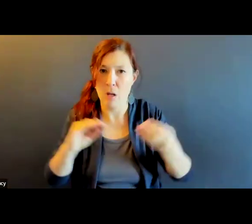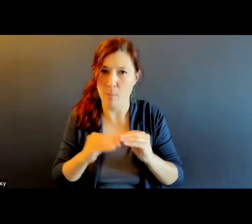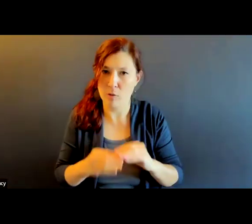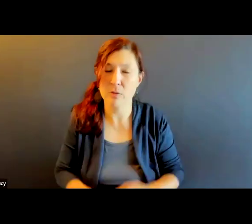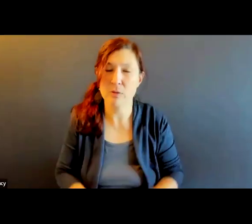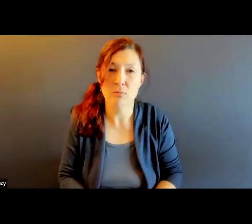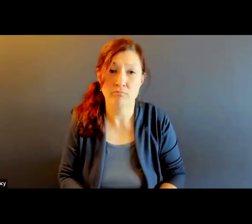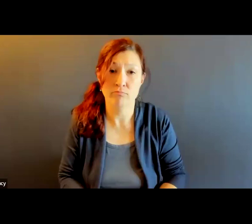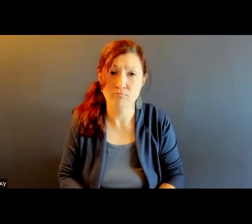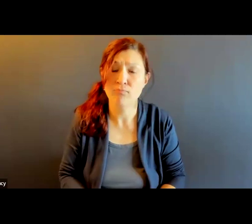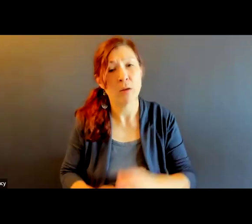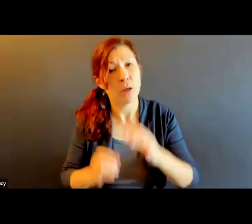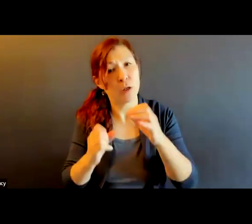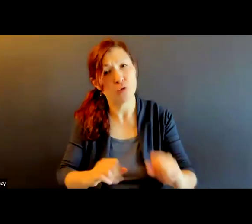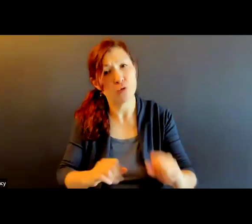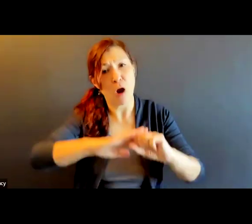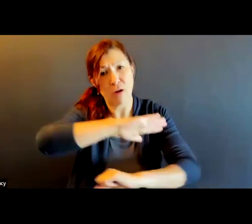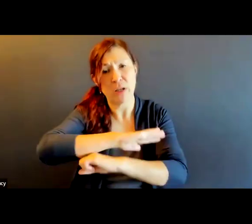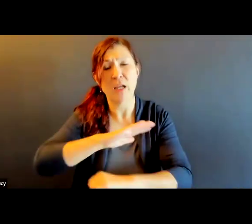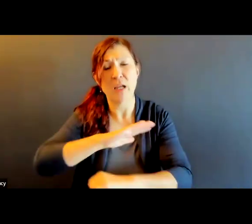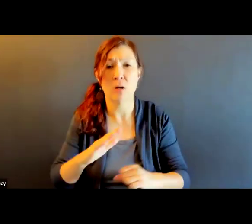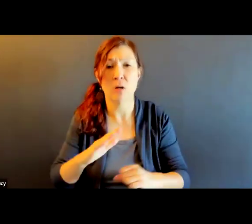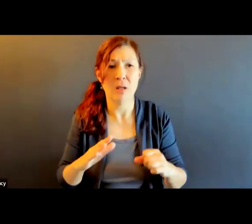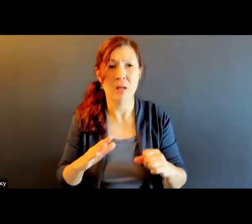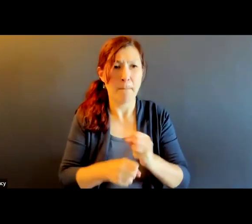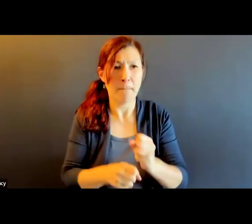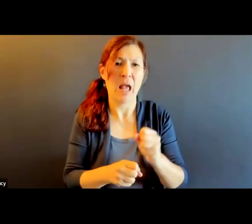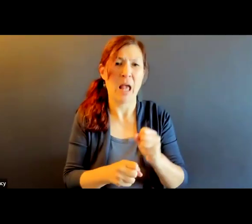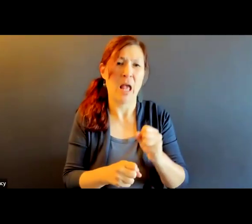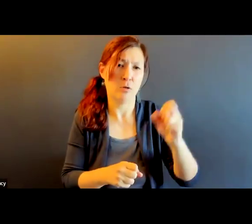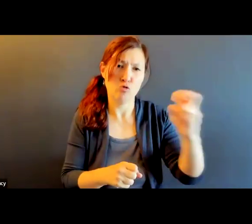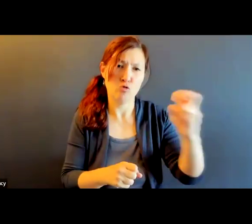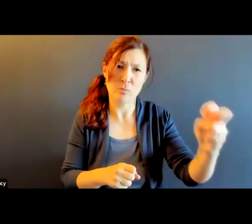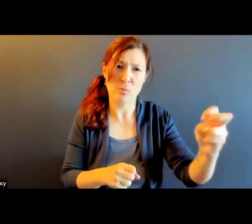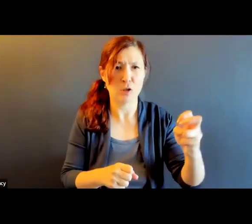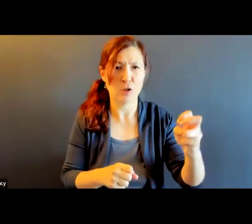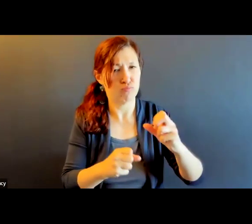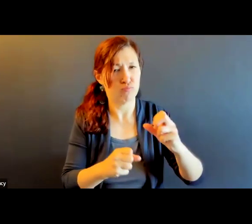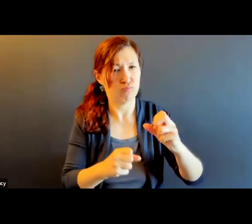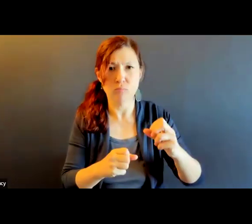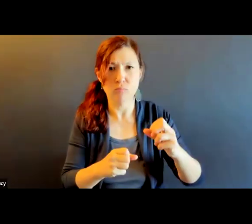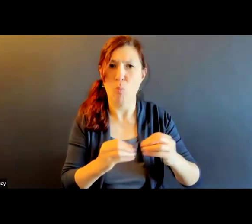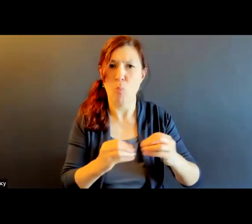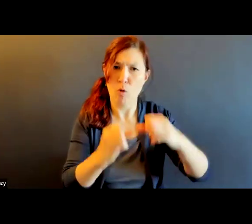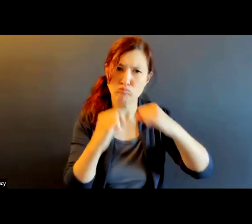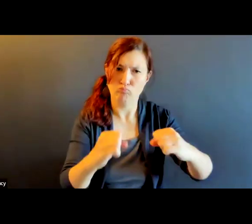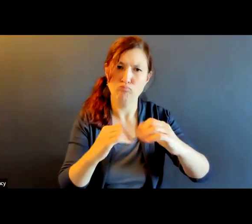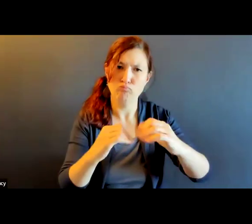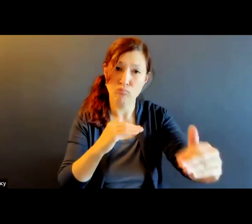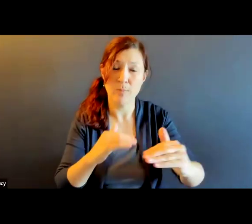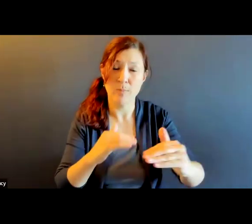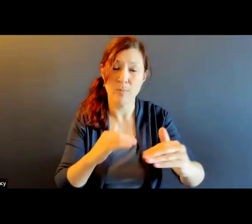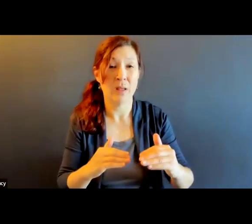strong foundation we have a commitment to build when it comes to our transportation department. I do want to just give a particular shout out